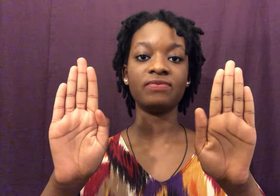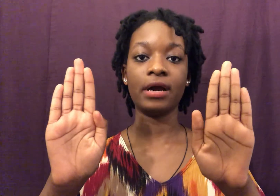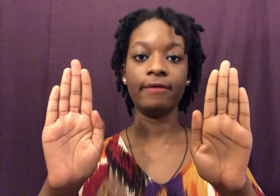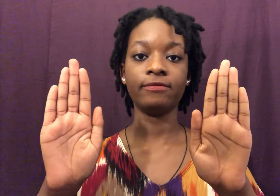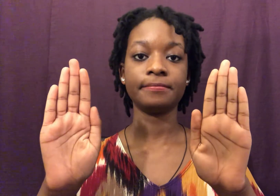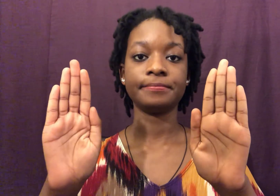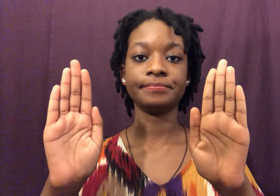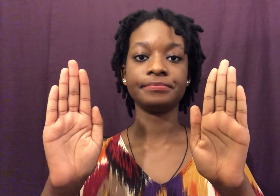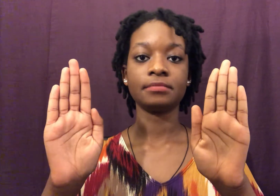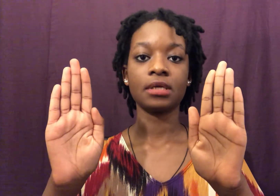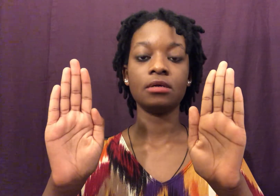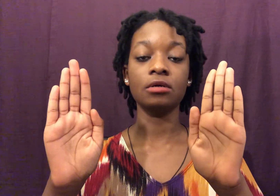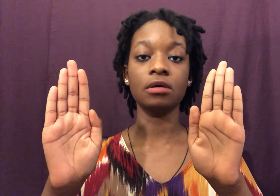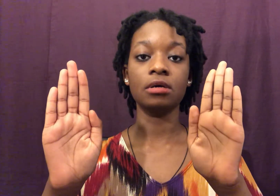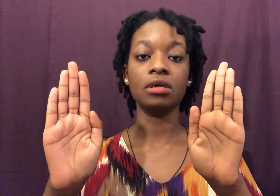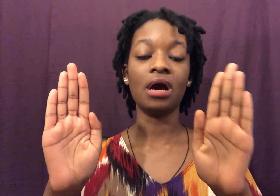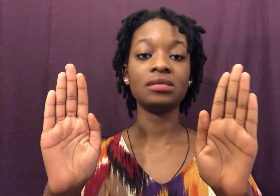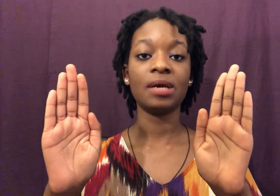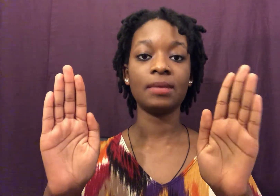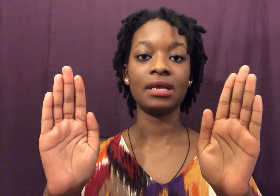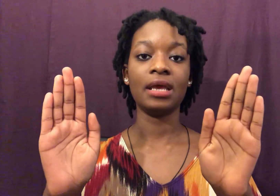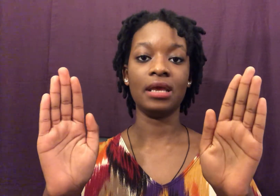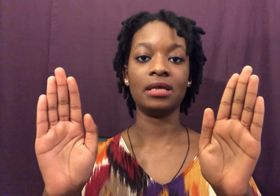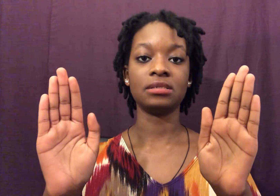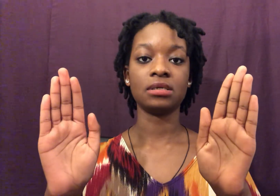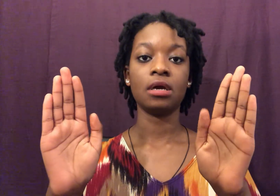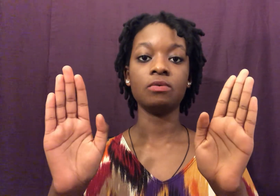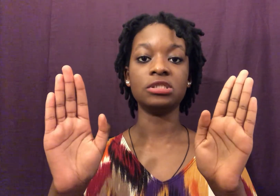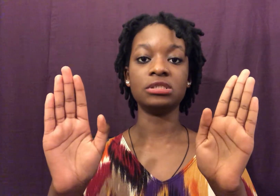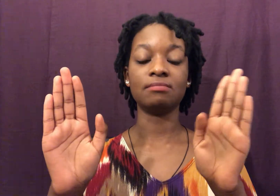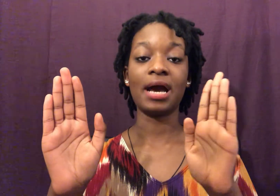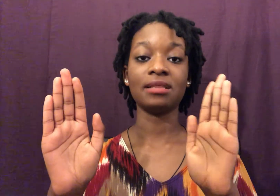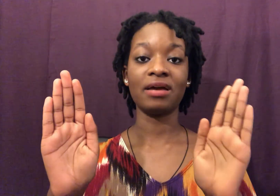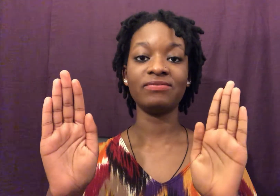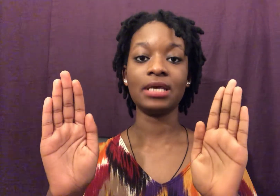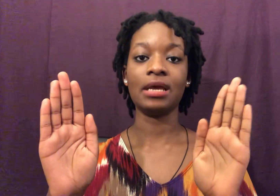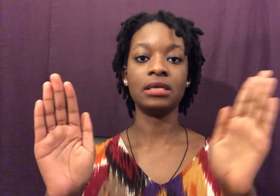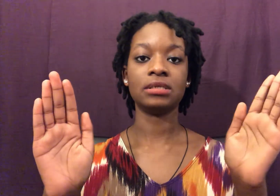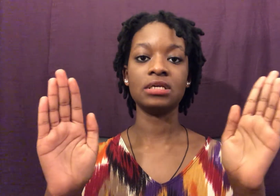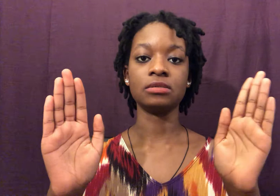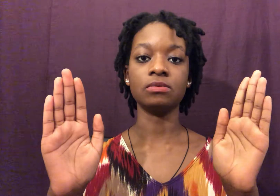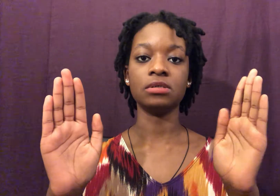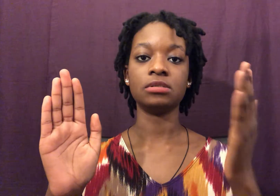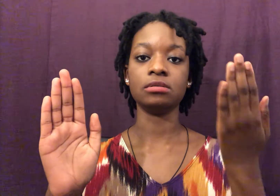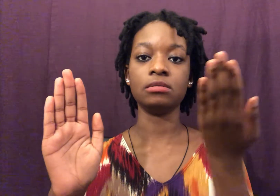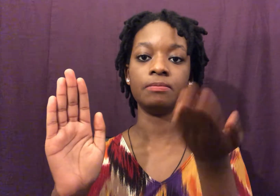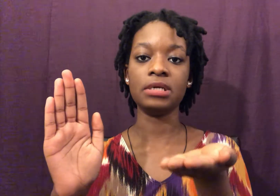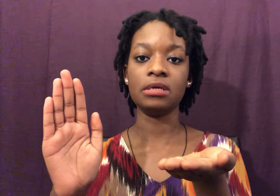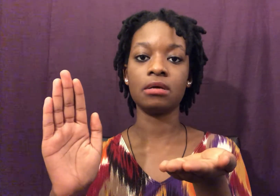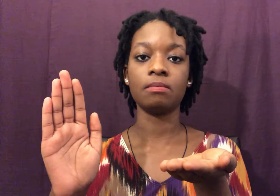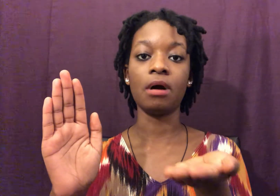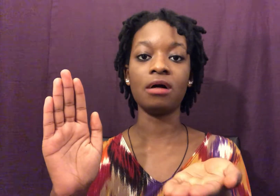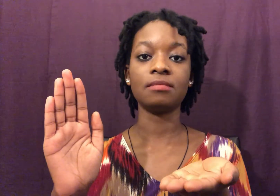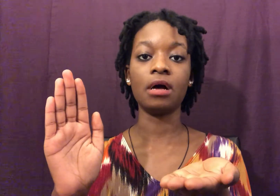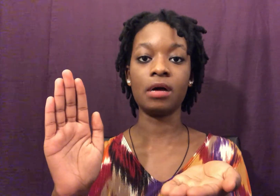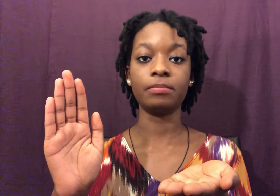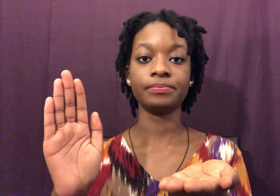5. Your non-dominant hand, which is my left hand, is going to be palm up, and